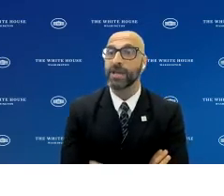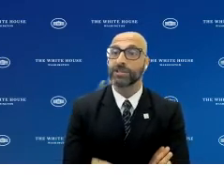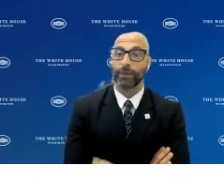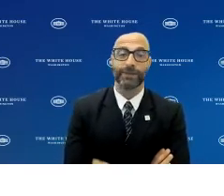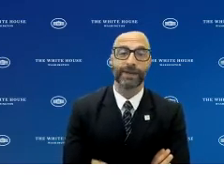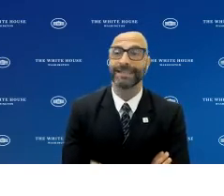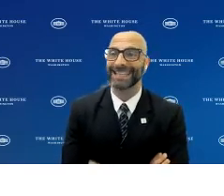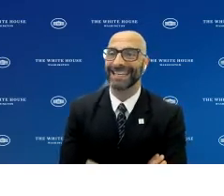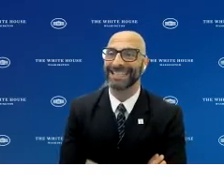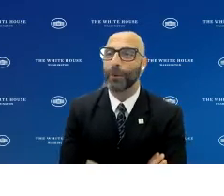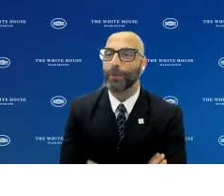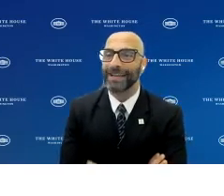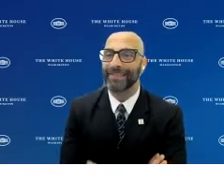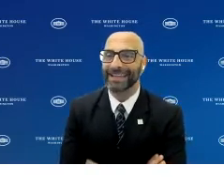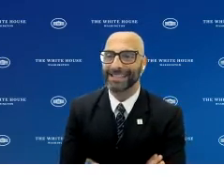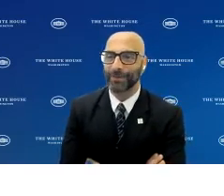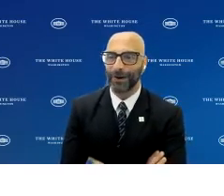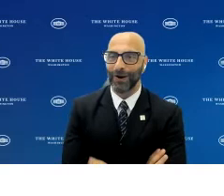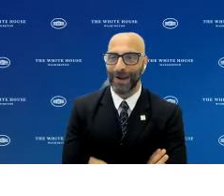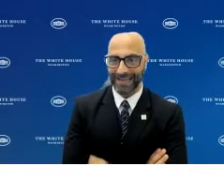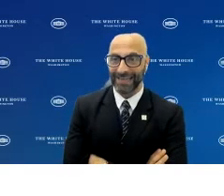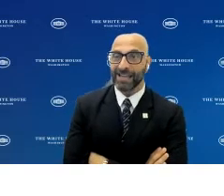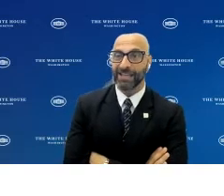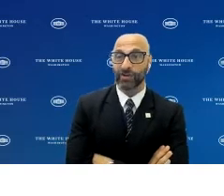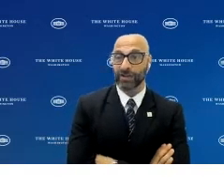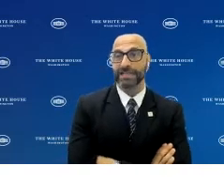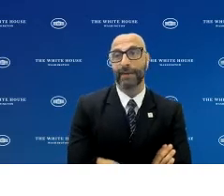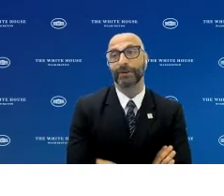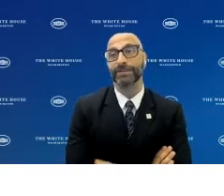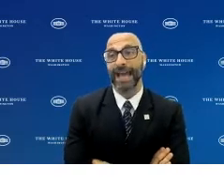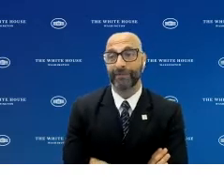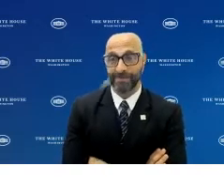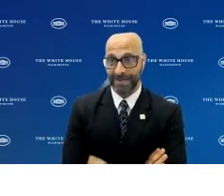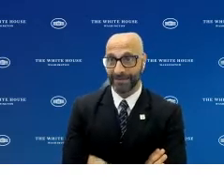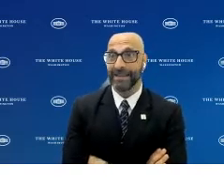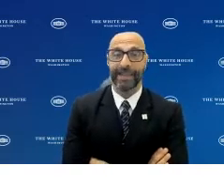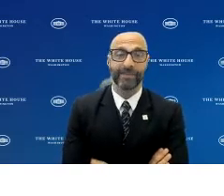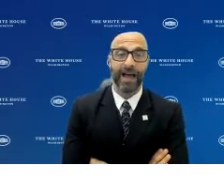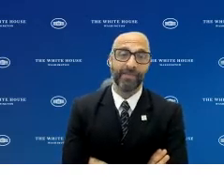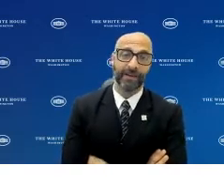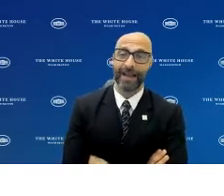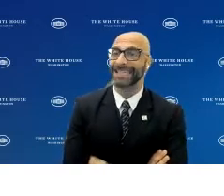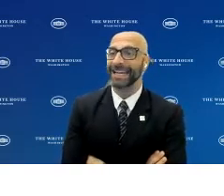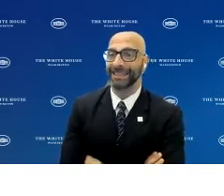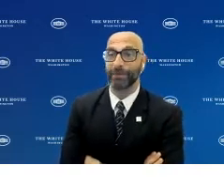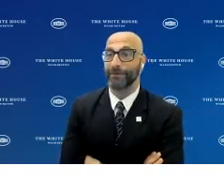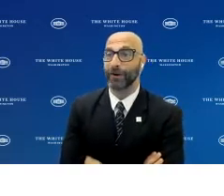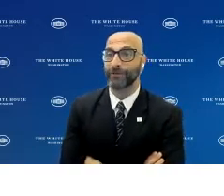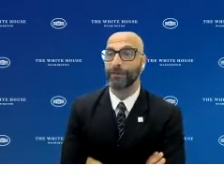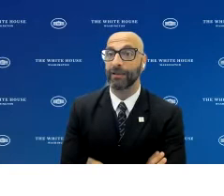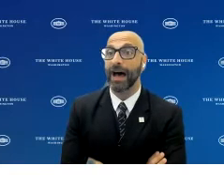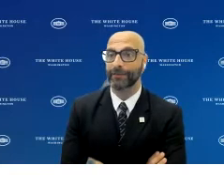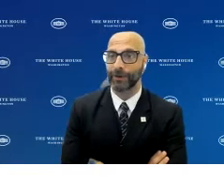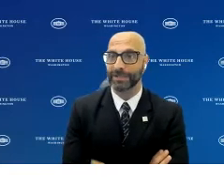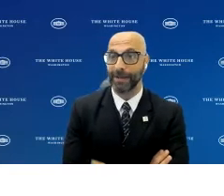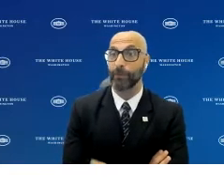first doses. So what you can see is we've done the easy work already. The early adopters have come in. They've gotten their vaccine, and I think